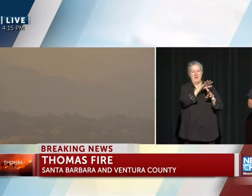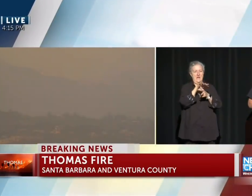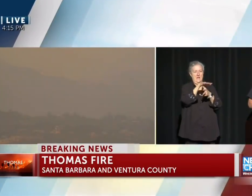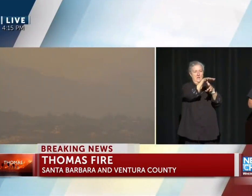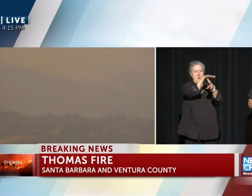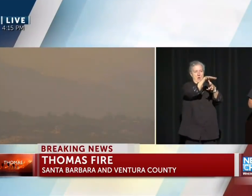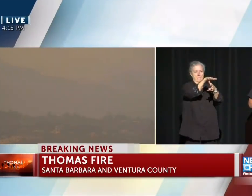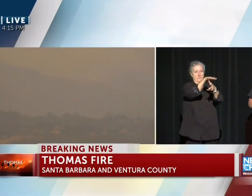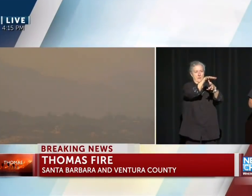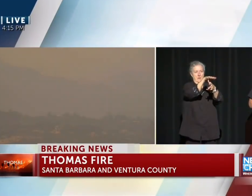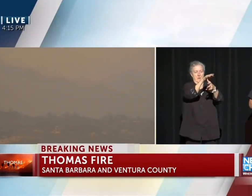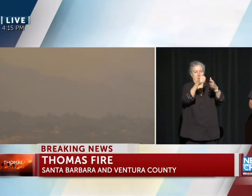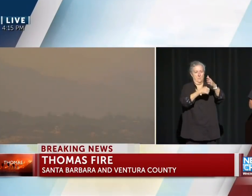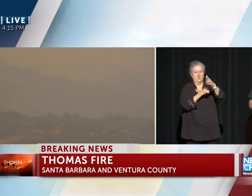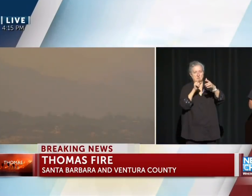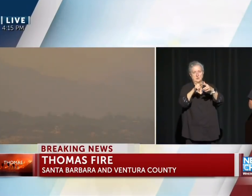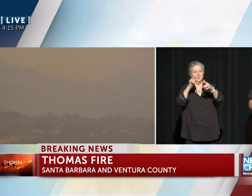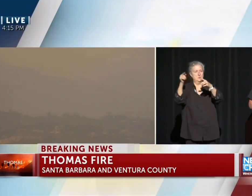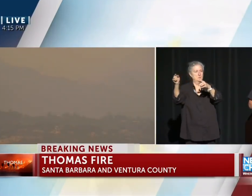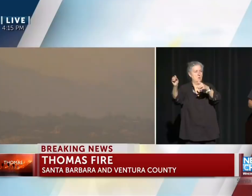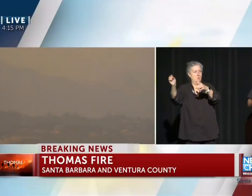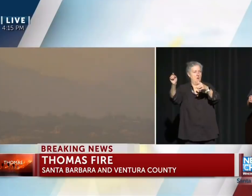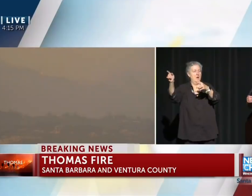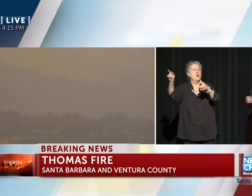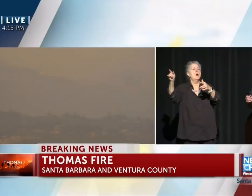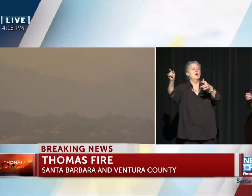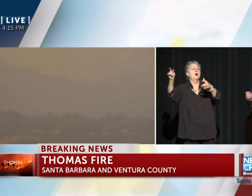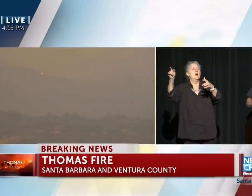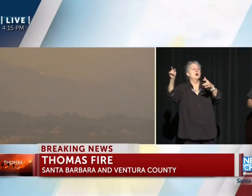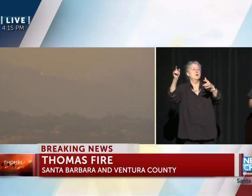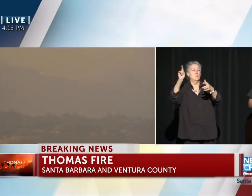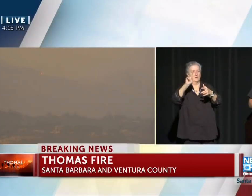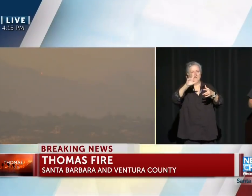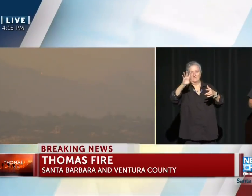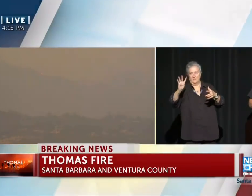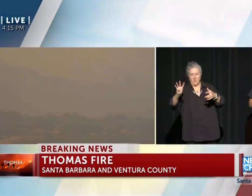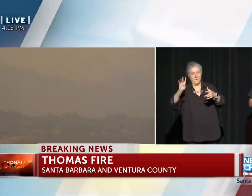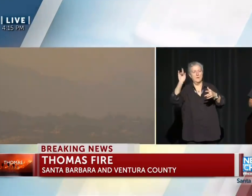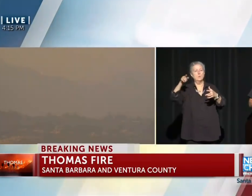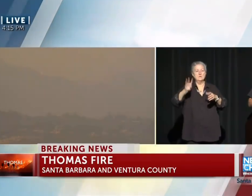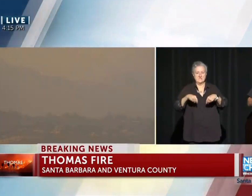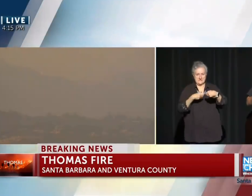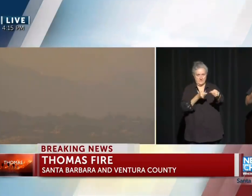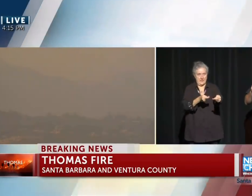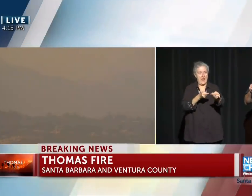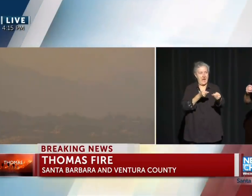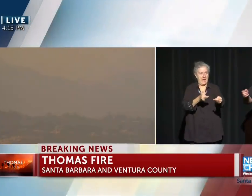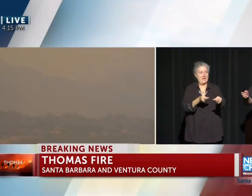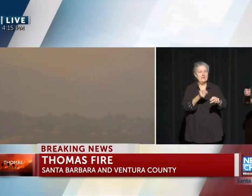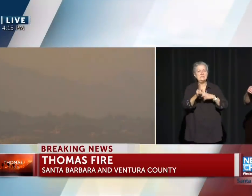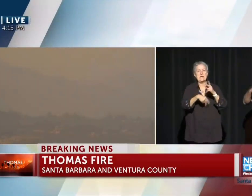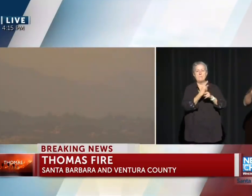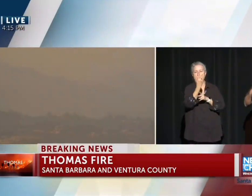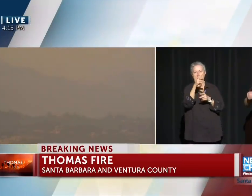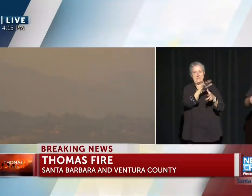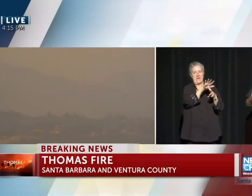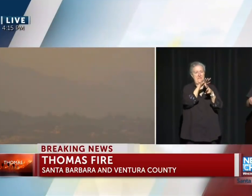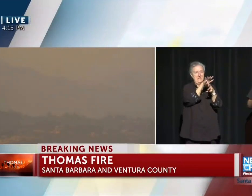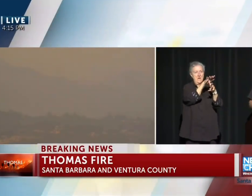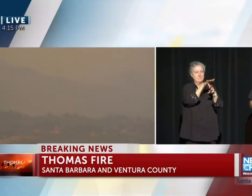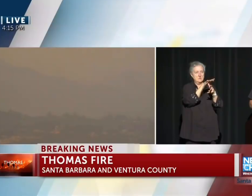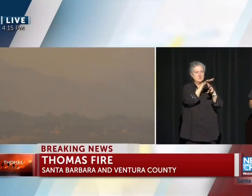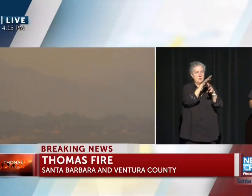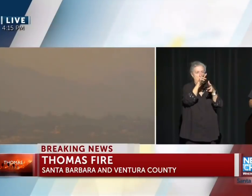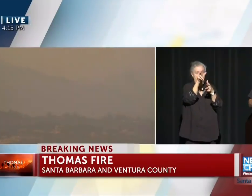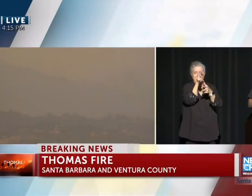at the bottom of 154. That is going to be supplying some Type 1 helicopters that are going to be, that's going to reduce the